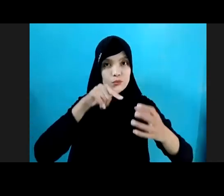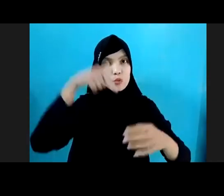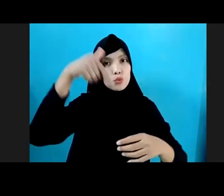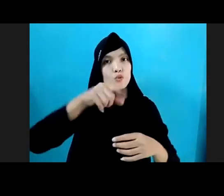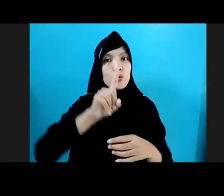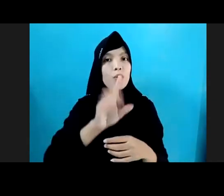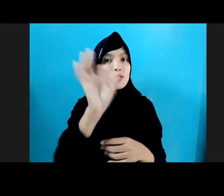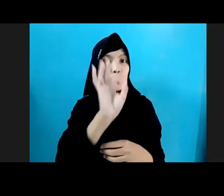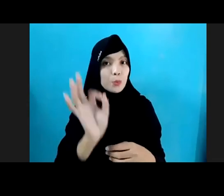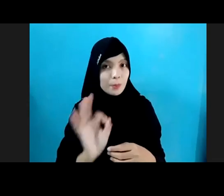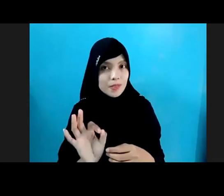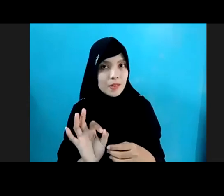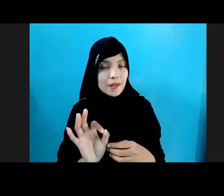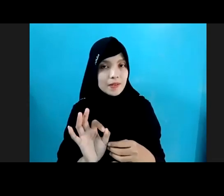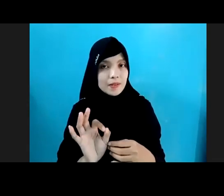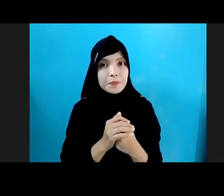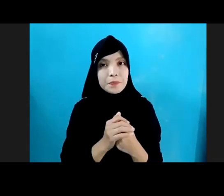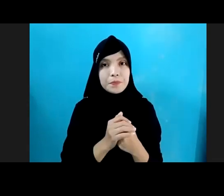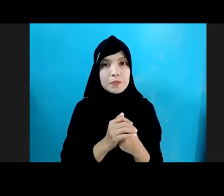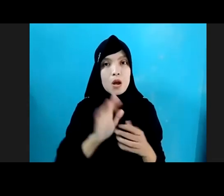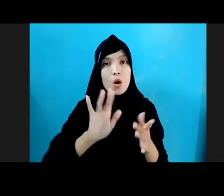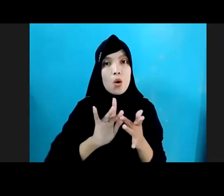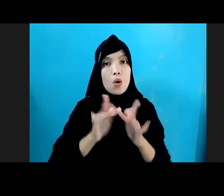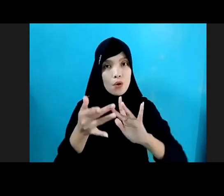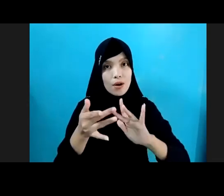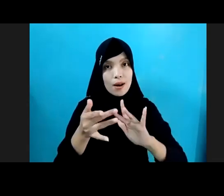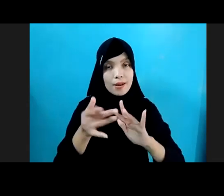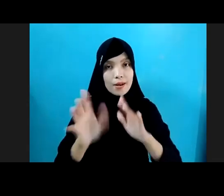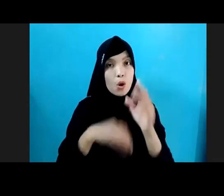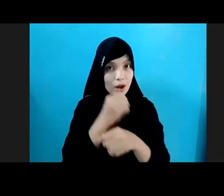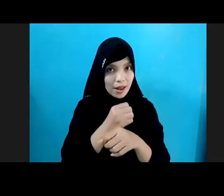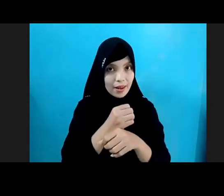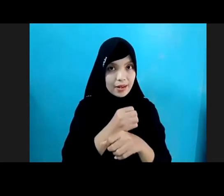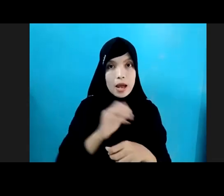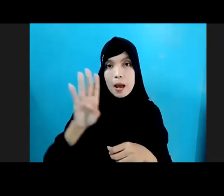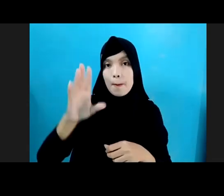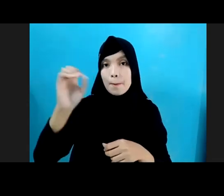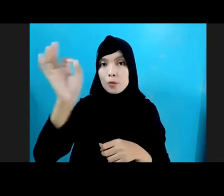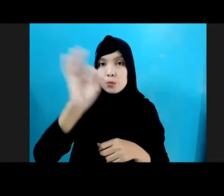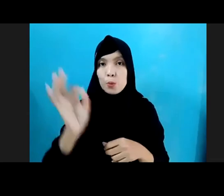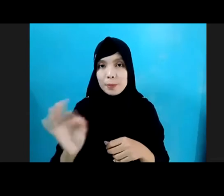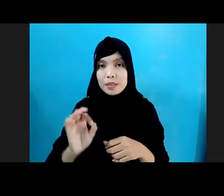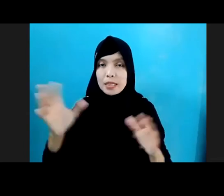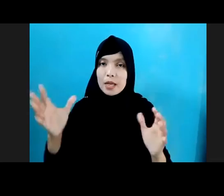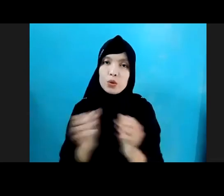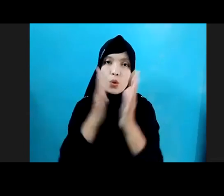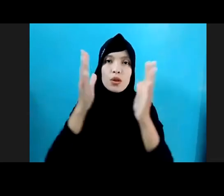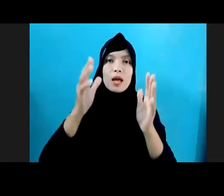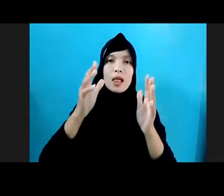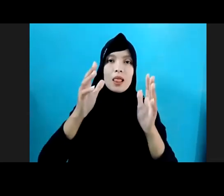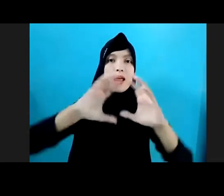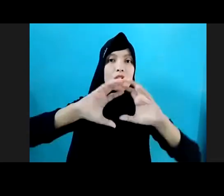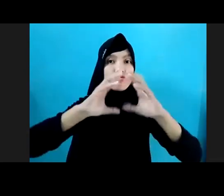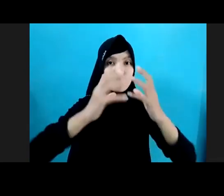Compared With 48% Of The Total Population So I Think It's Clear That's Where